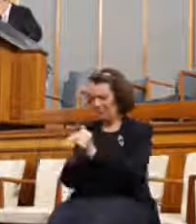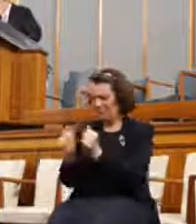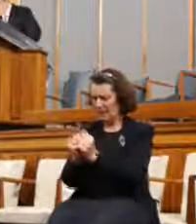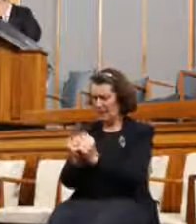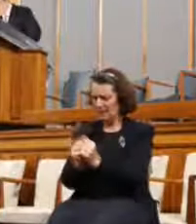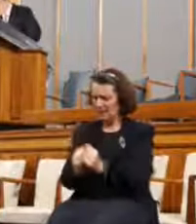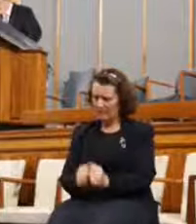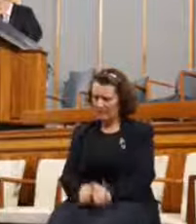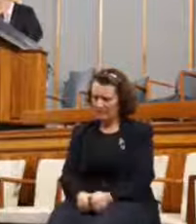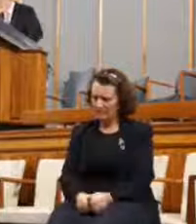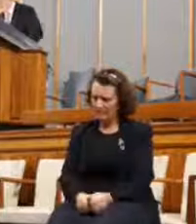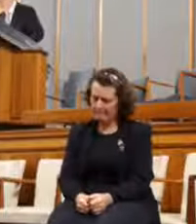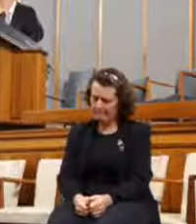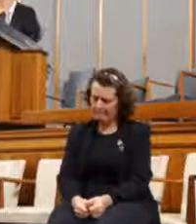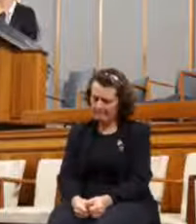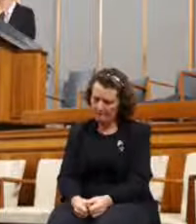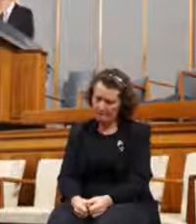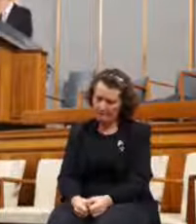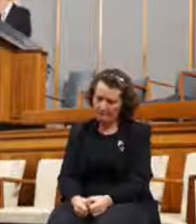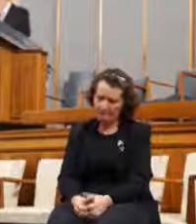Amen.